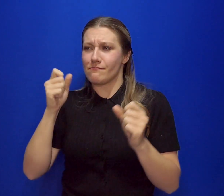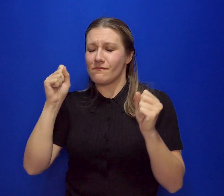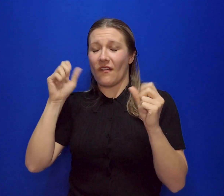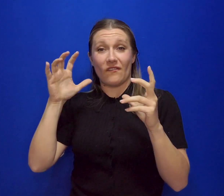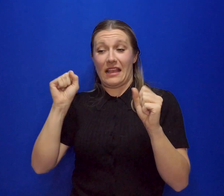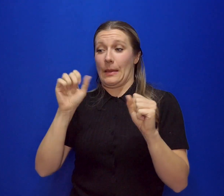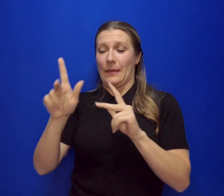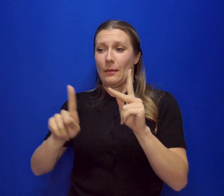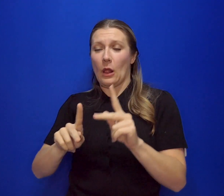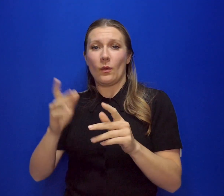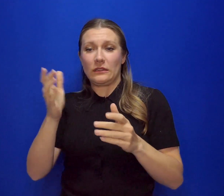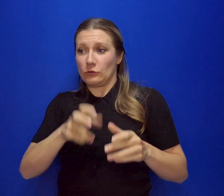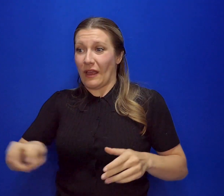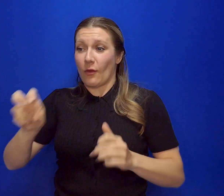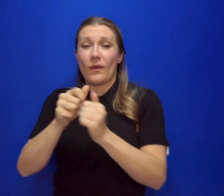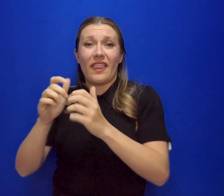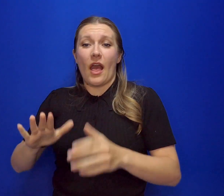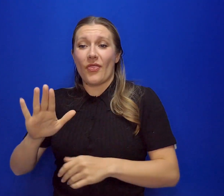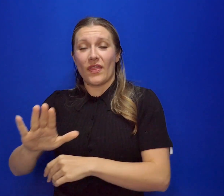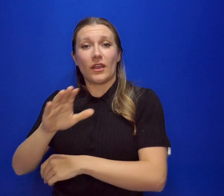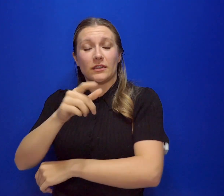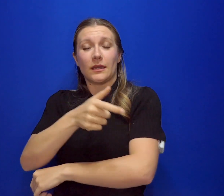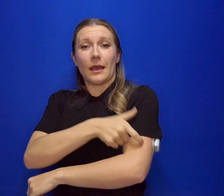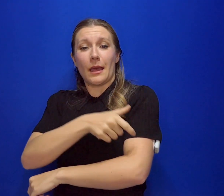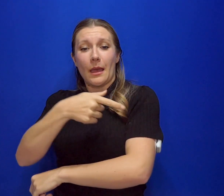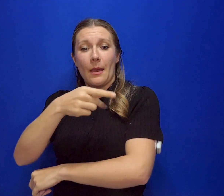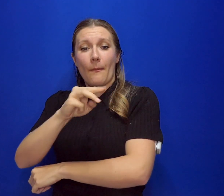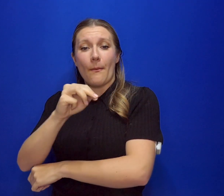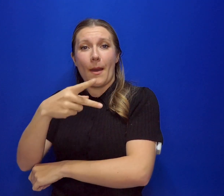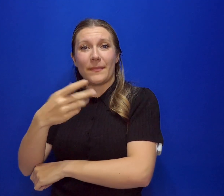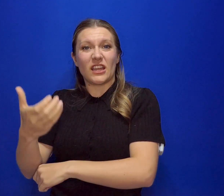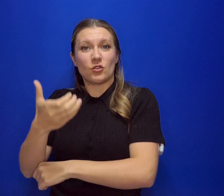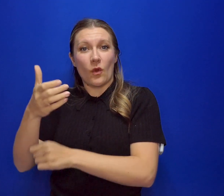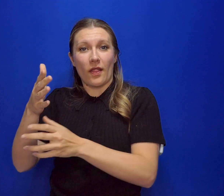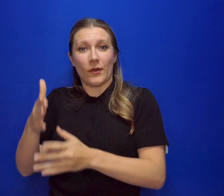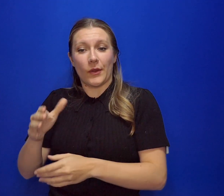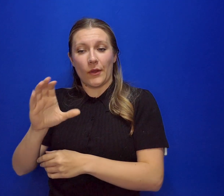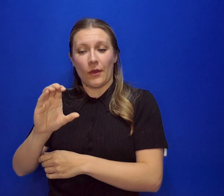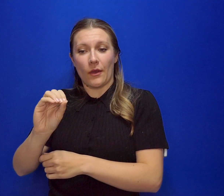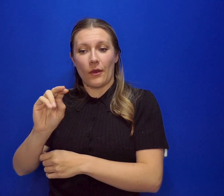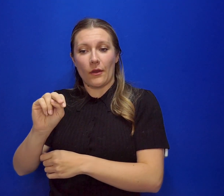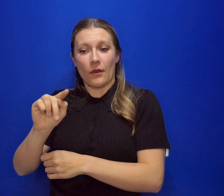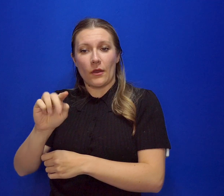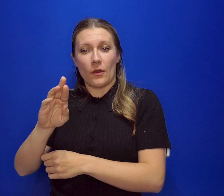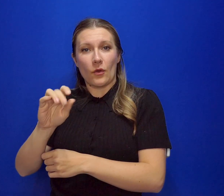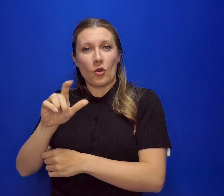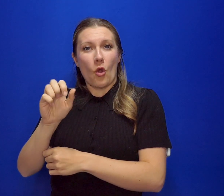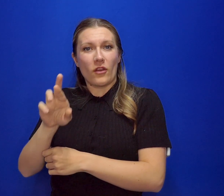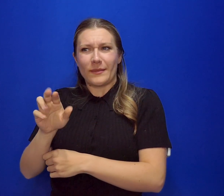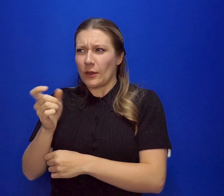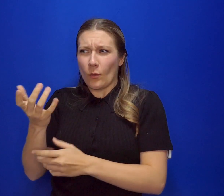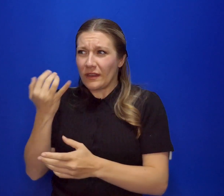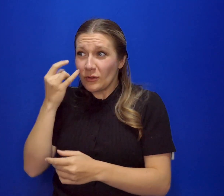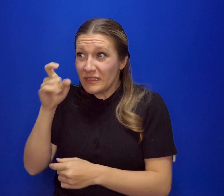pump. Like, well, what if you need insulin? I'll do it when I get back. When you get back, what are we talking about? But yeah, I'm like,